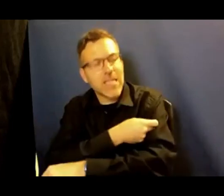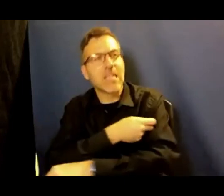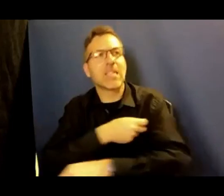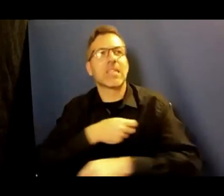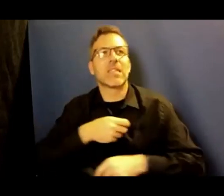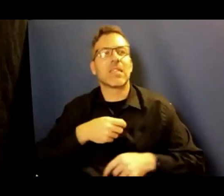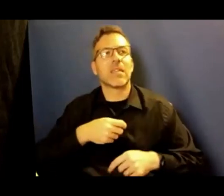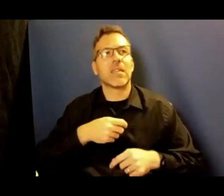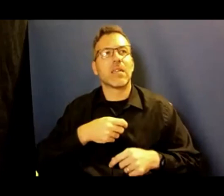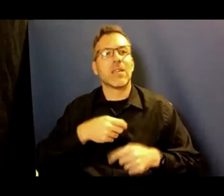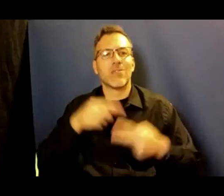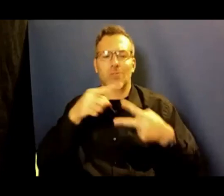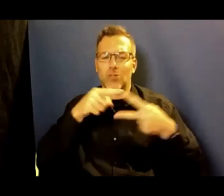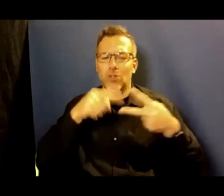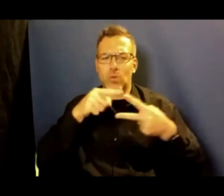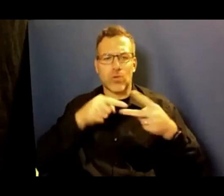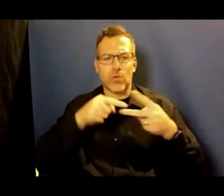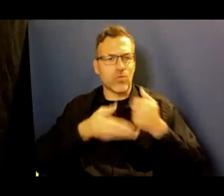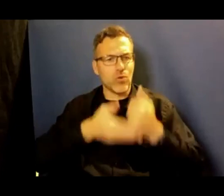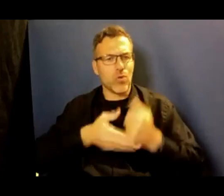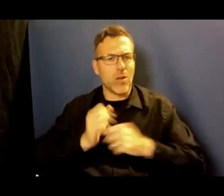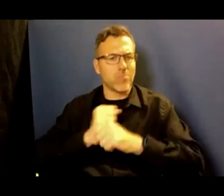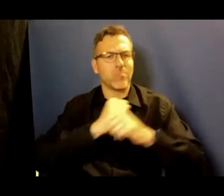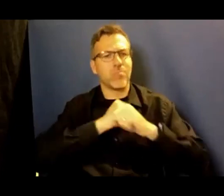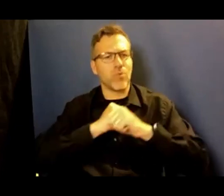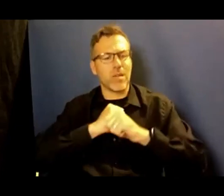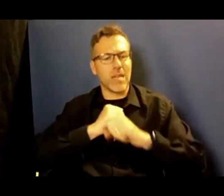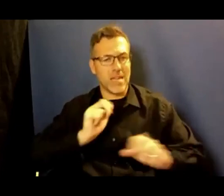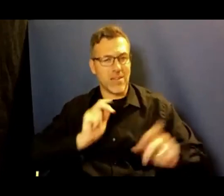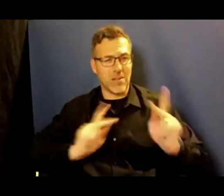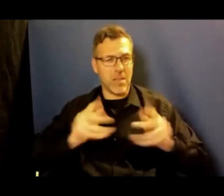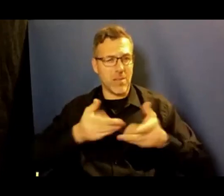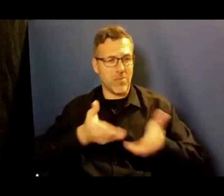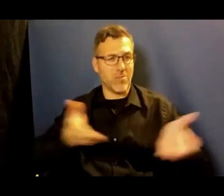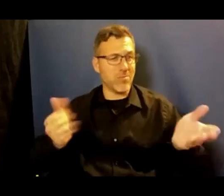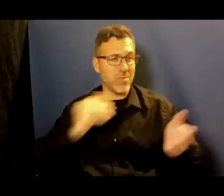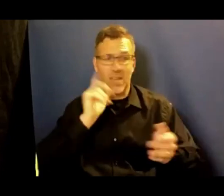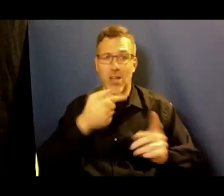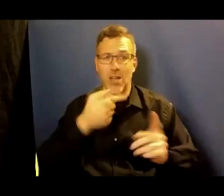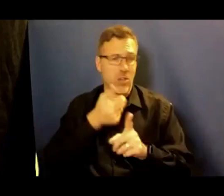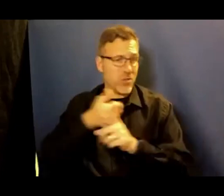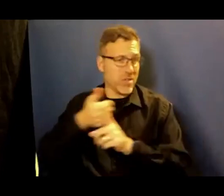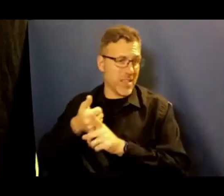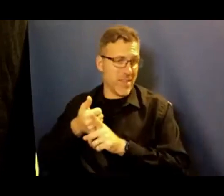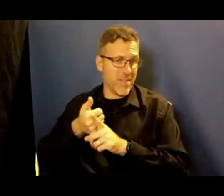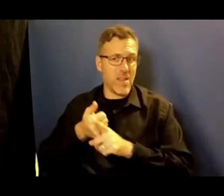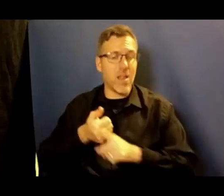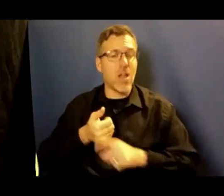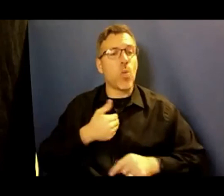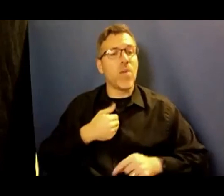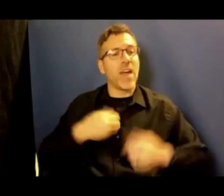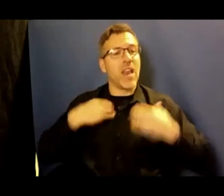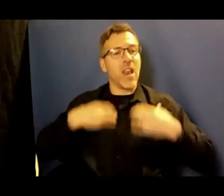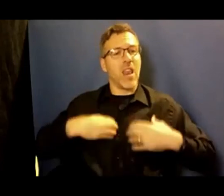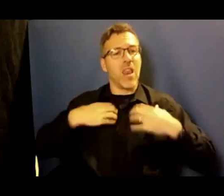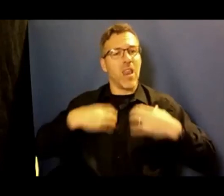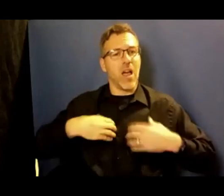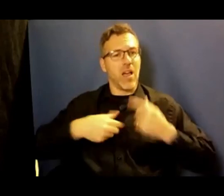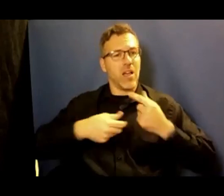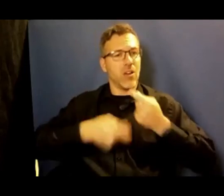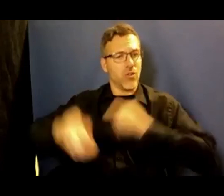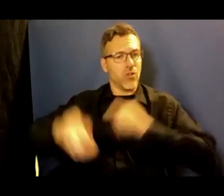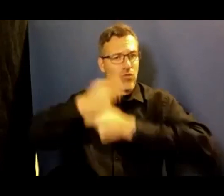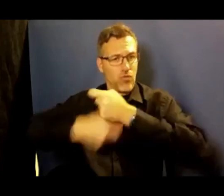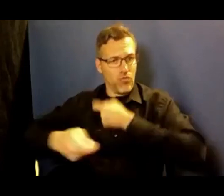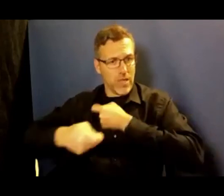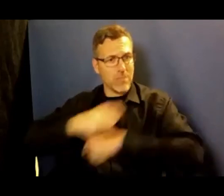are key to protect the other people in your community, not just yourself. We have lost a couple lung transplant patients. They were